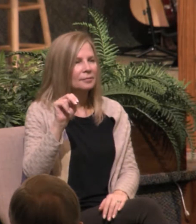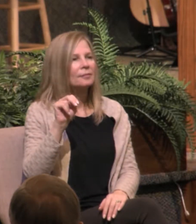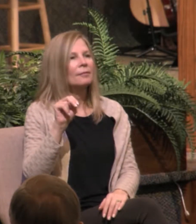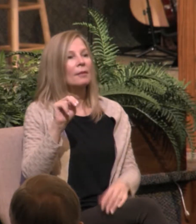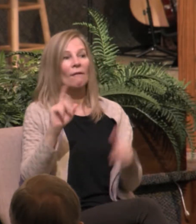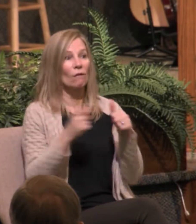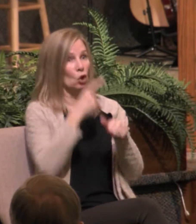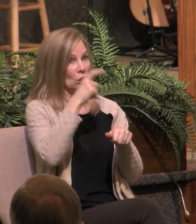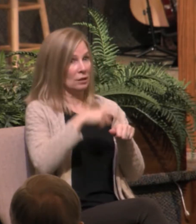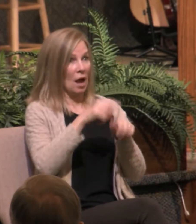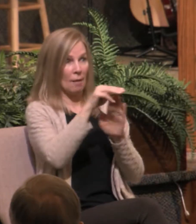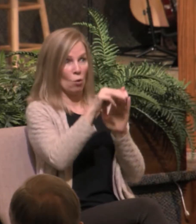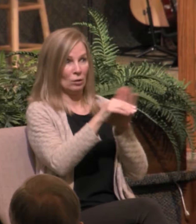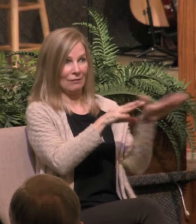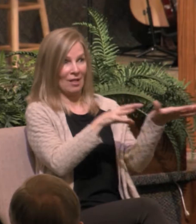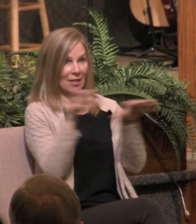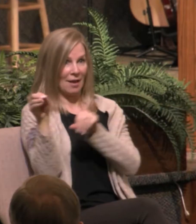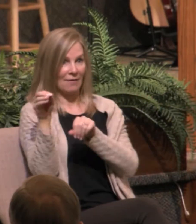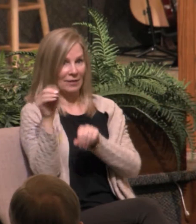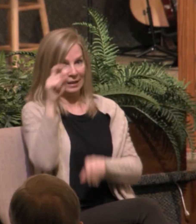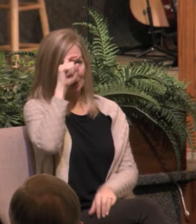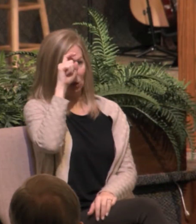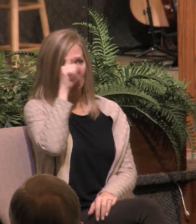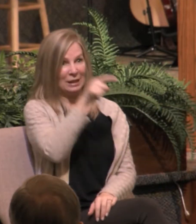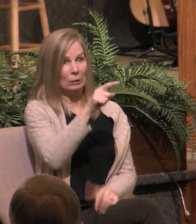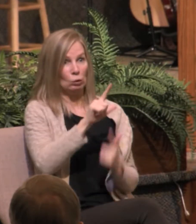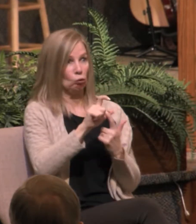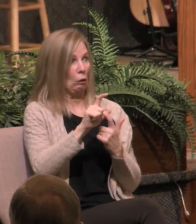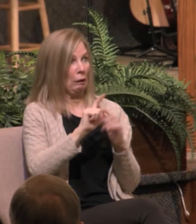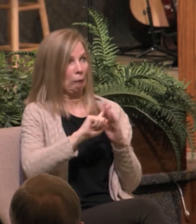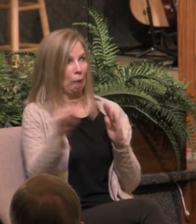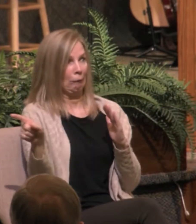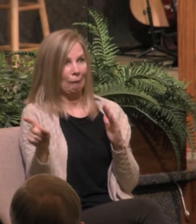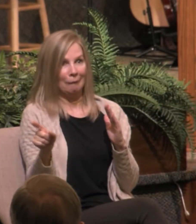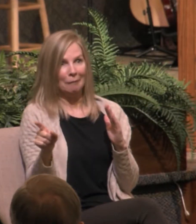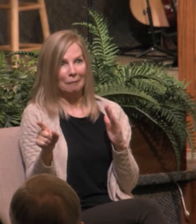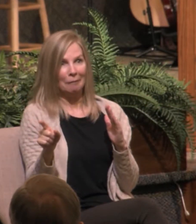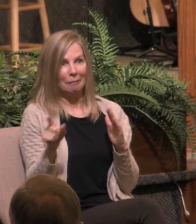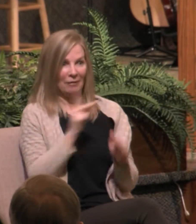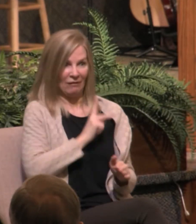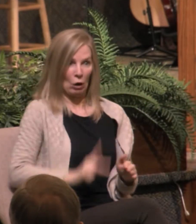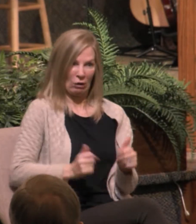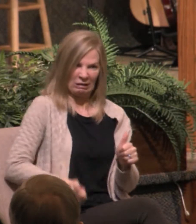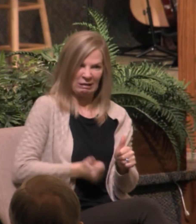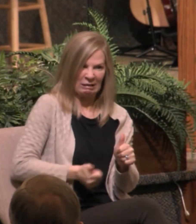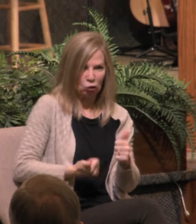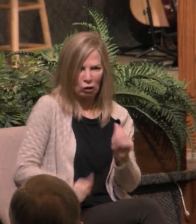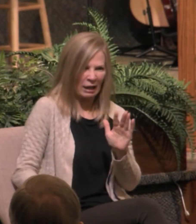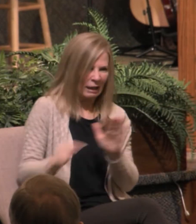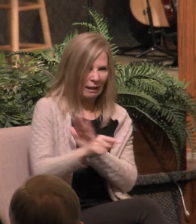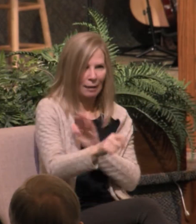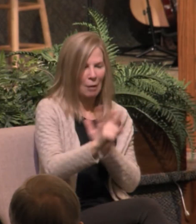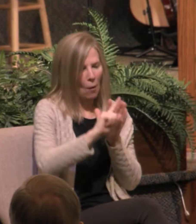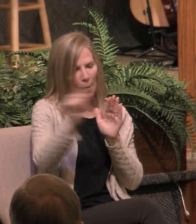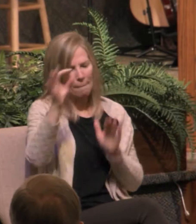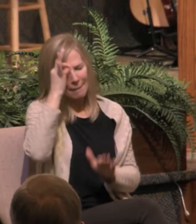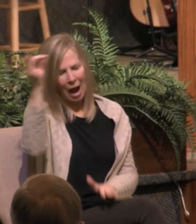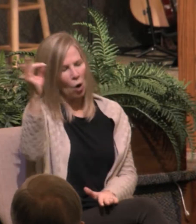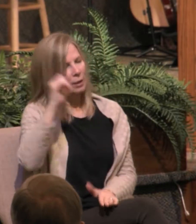So the first time Moses left Egypt, he was running. Pharaoh was trying to kill him. He got out just